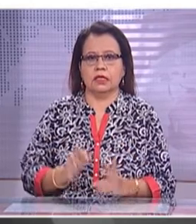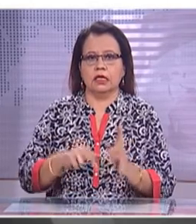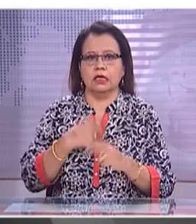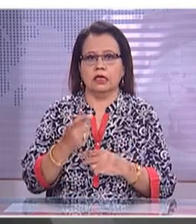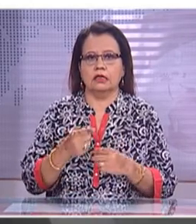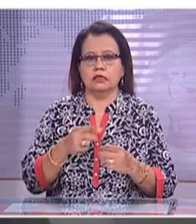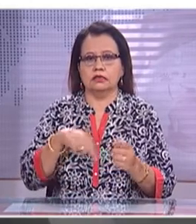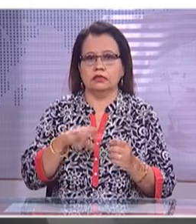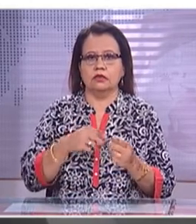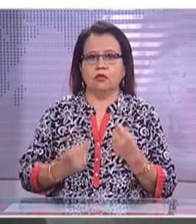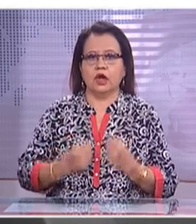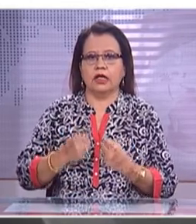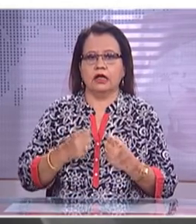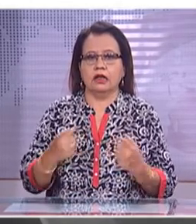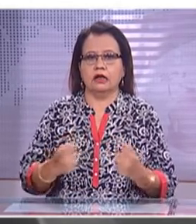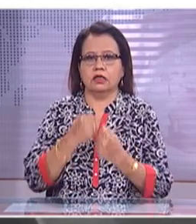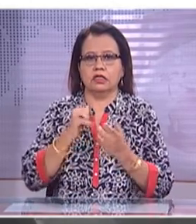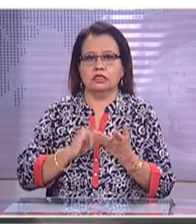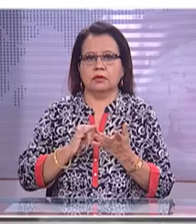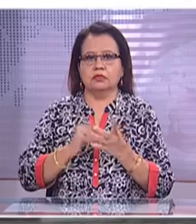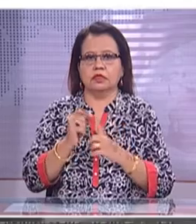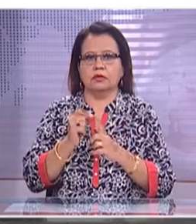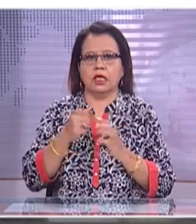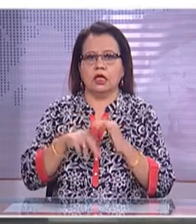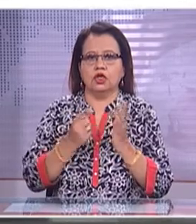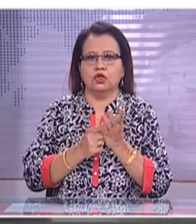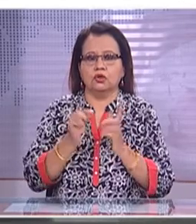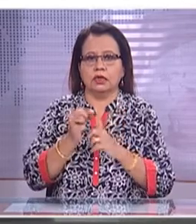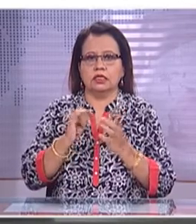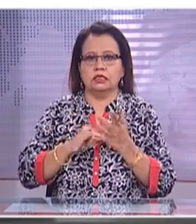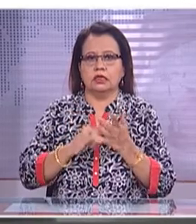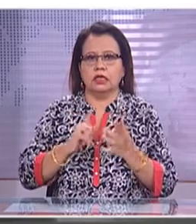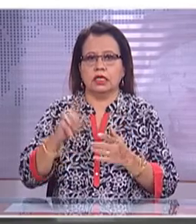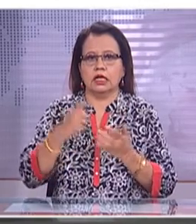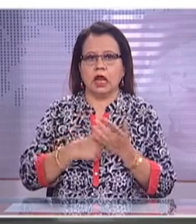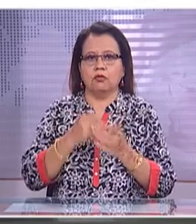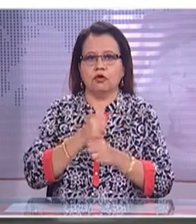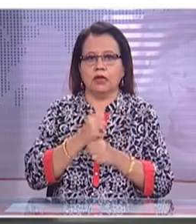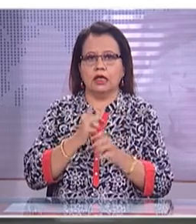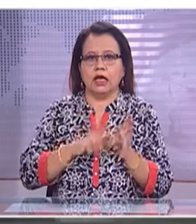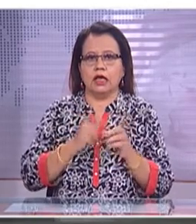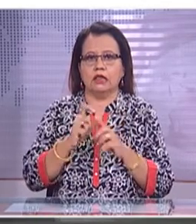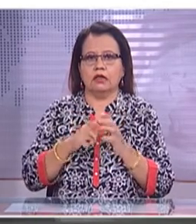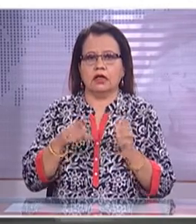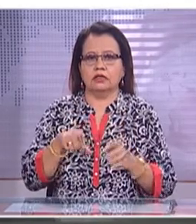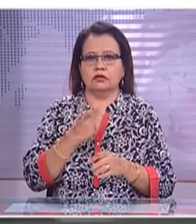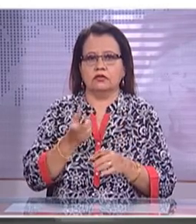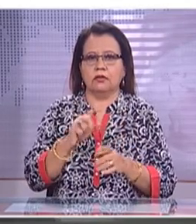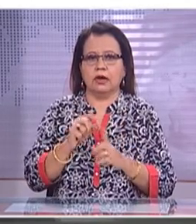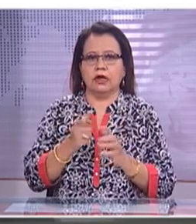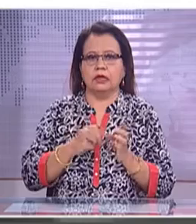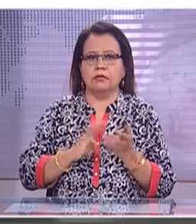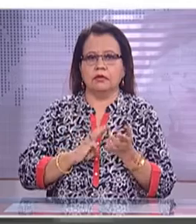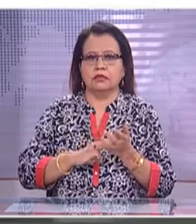In another instance of political infighting in Samajwadi Party in Uttar Pradesh, senior leader Ram Gopal Yadav expelled from